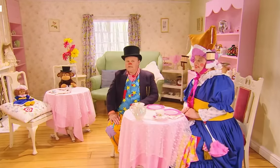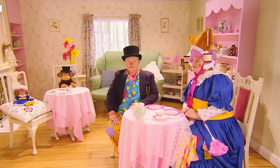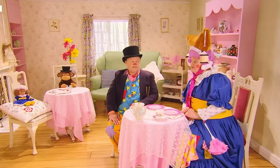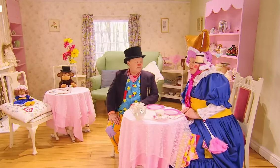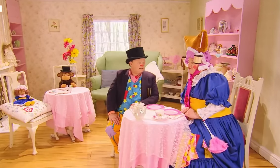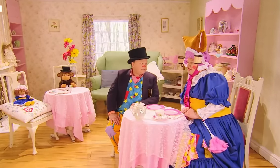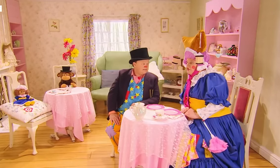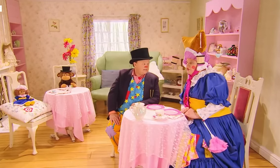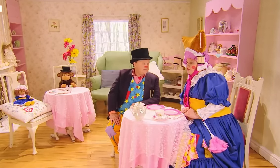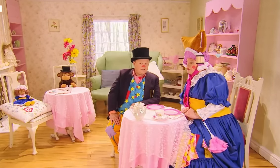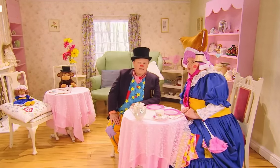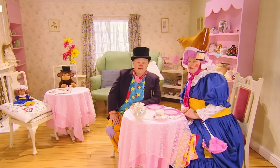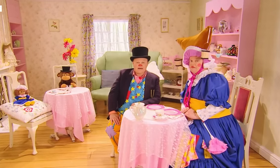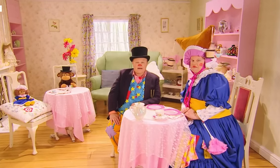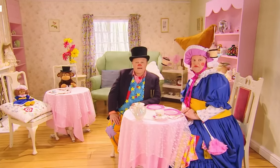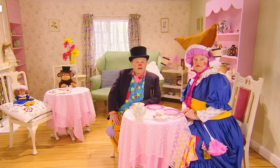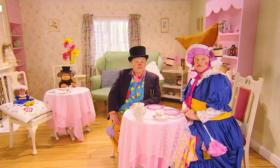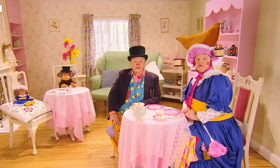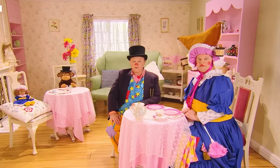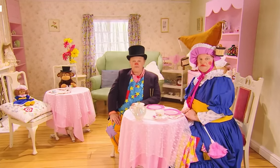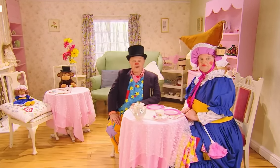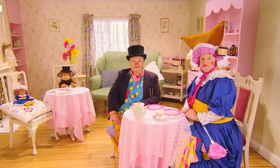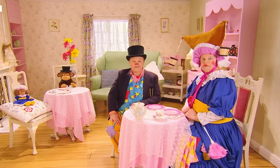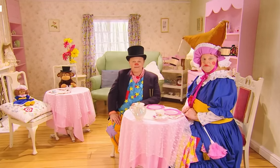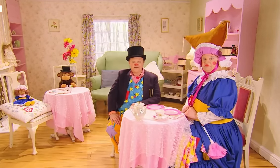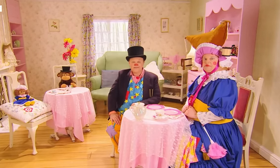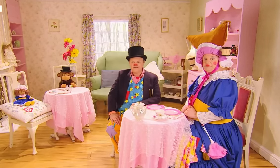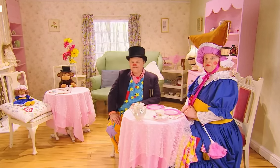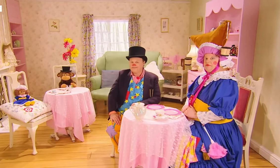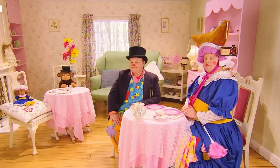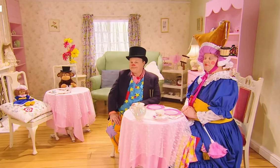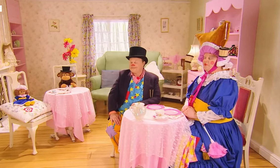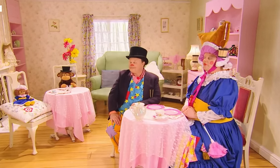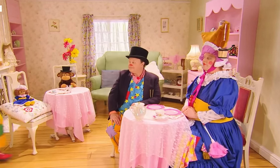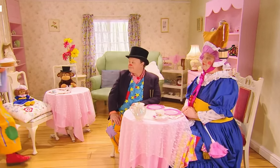He's very new. Yes, I think you're right.